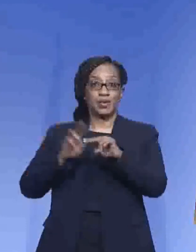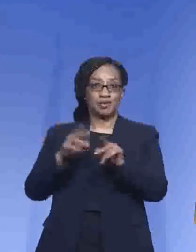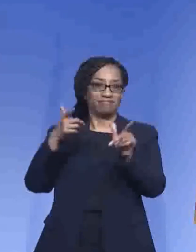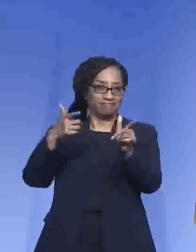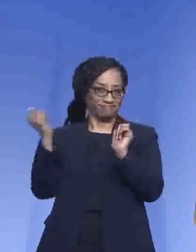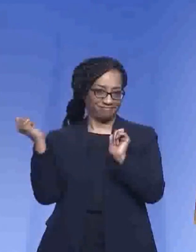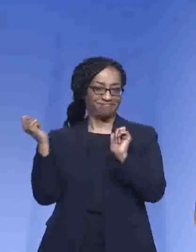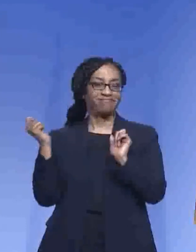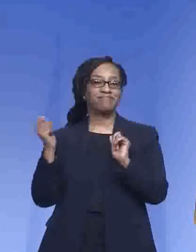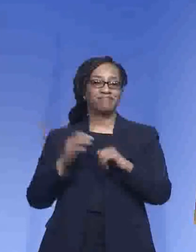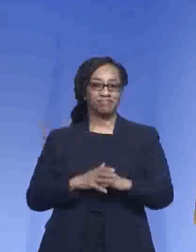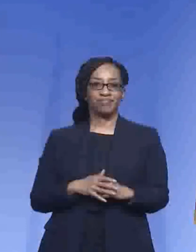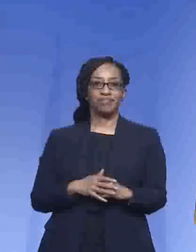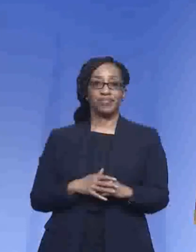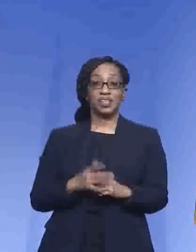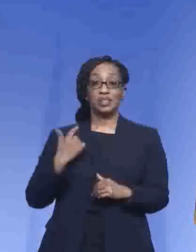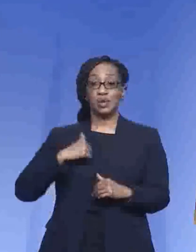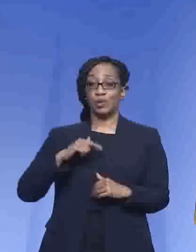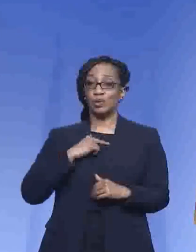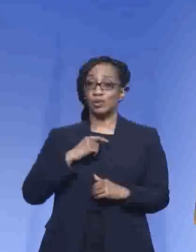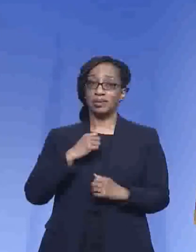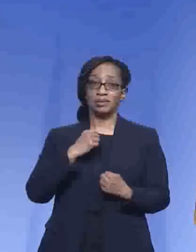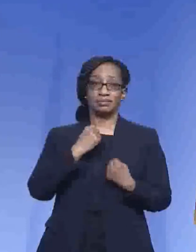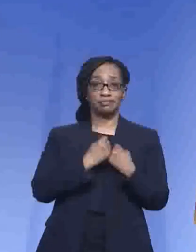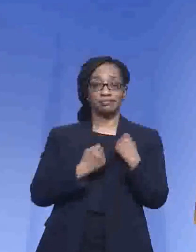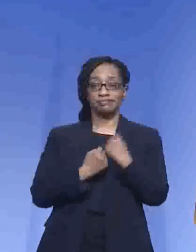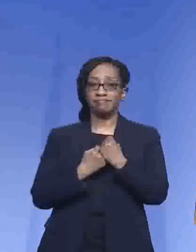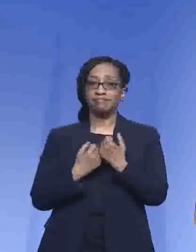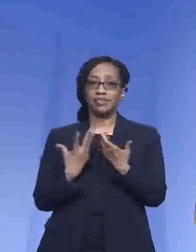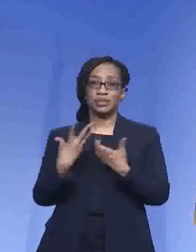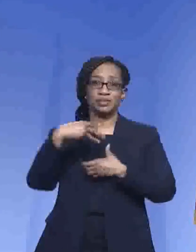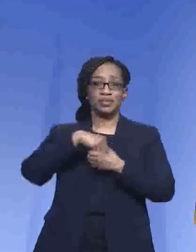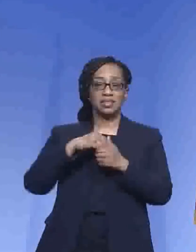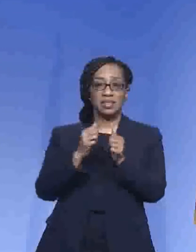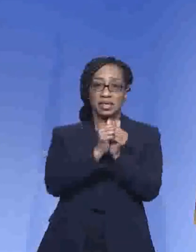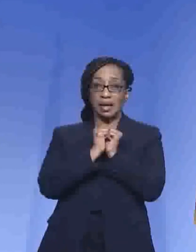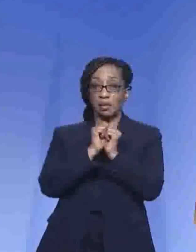rules. We're in this together. Our goal is to put as